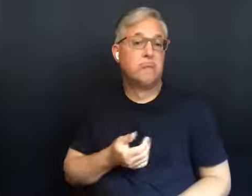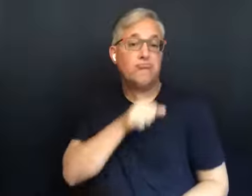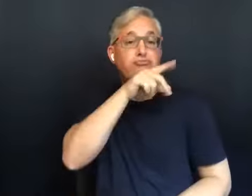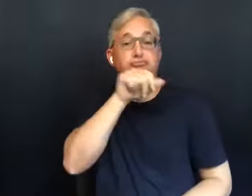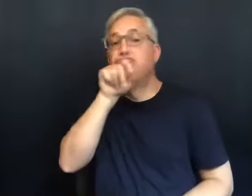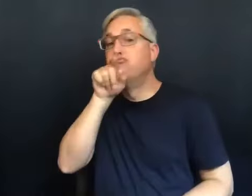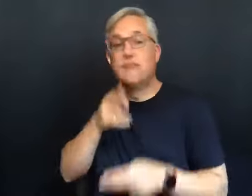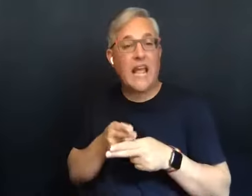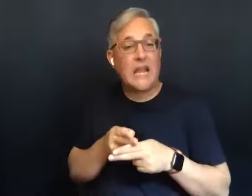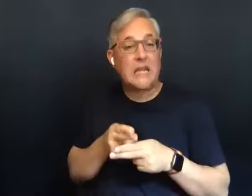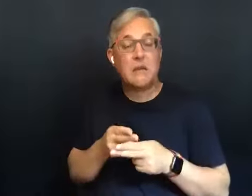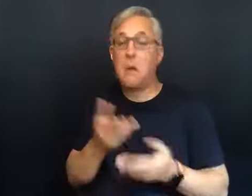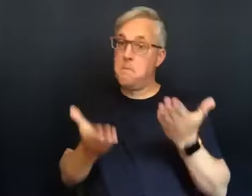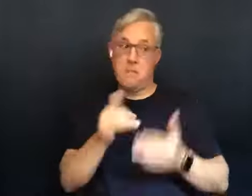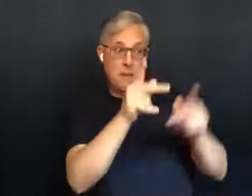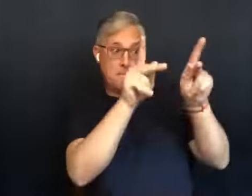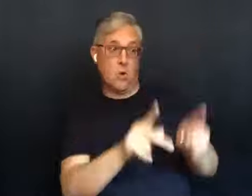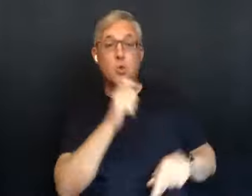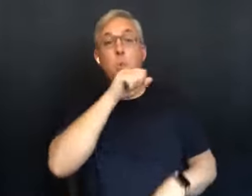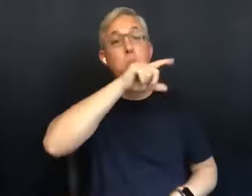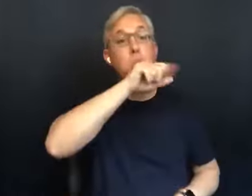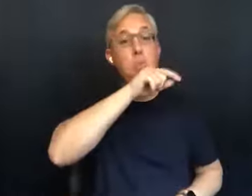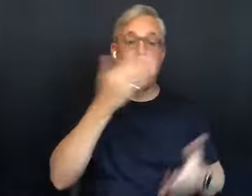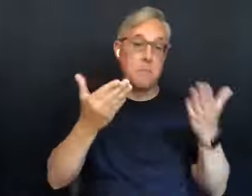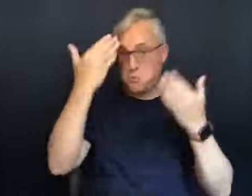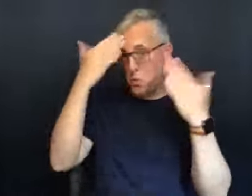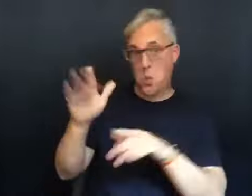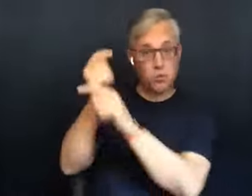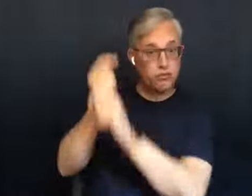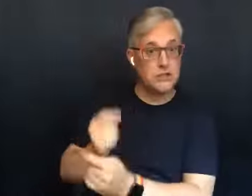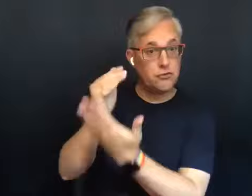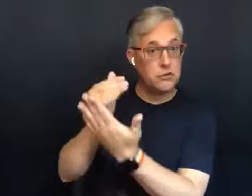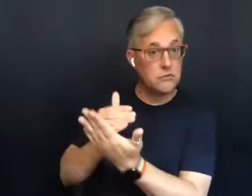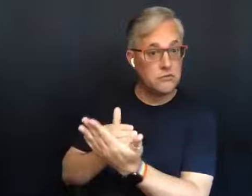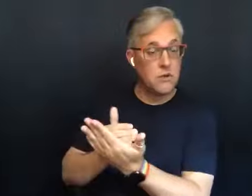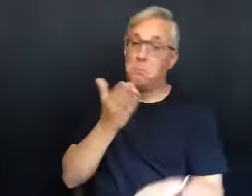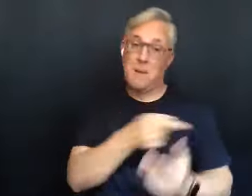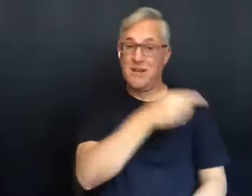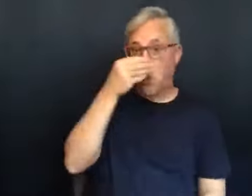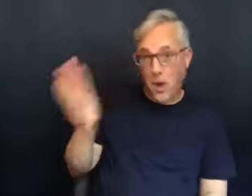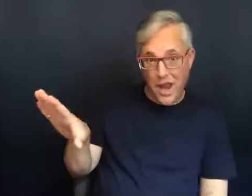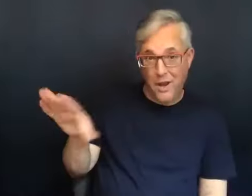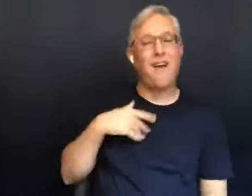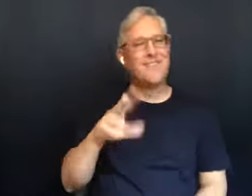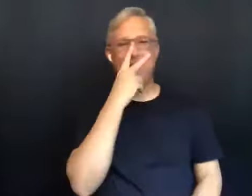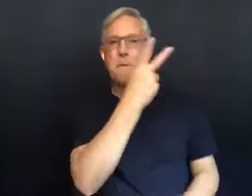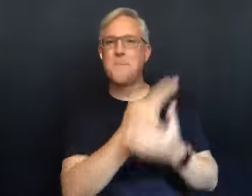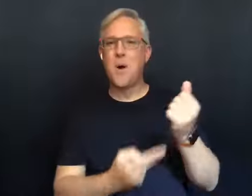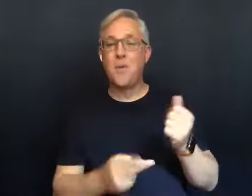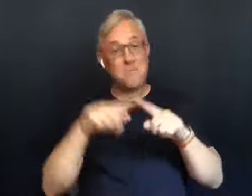They don't take their responsibility seriously. Maybe they don't know the traditions, and maybe they don't